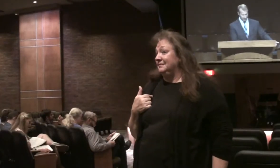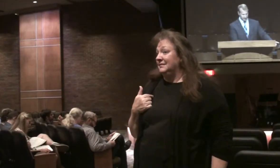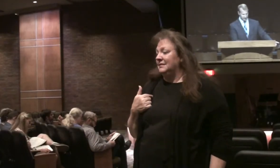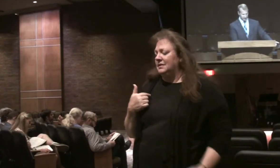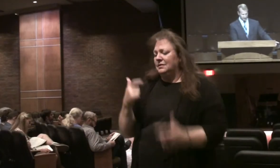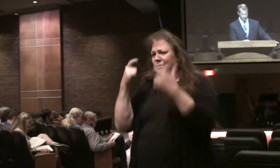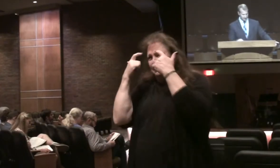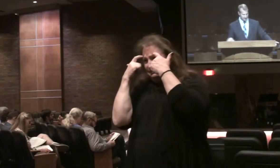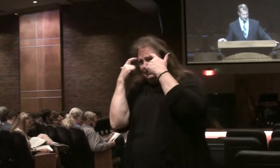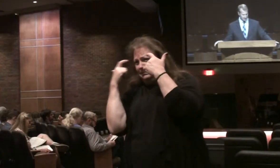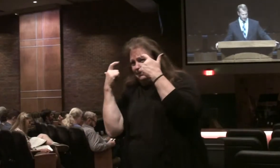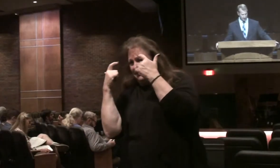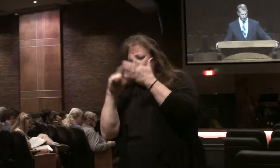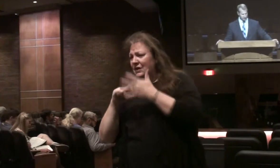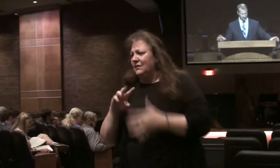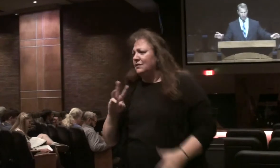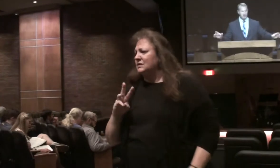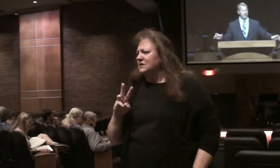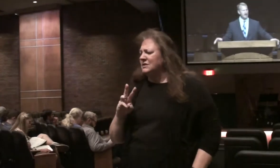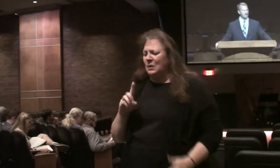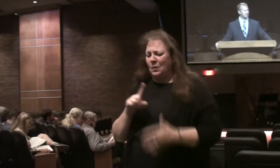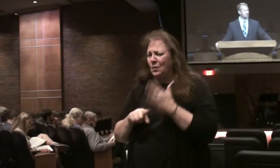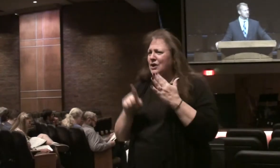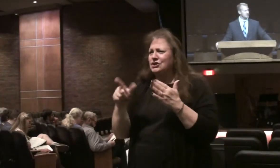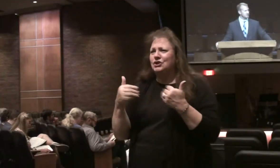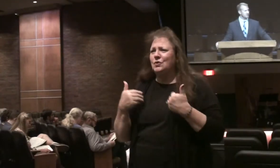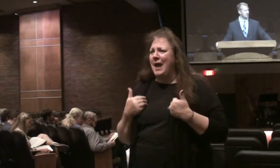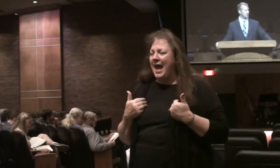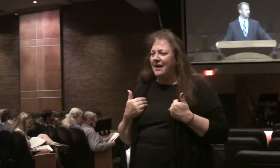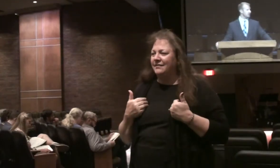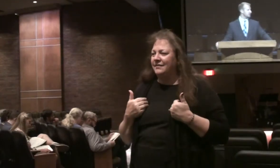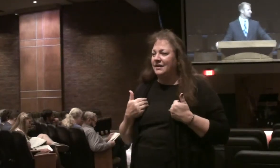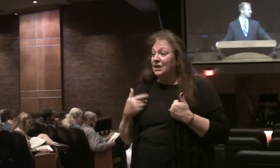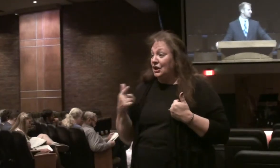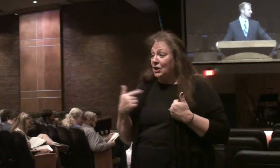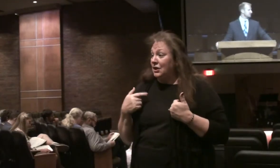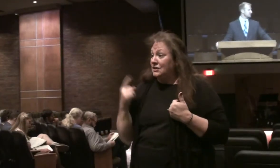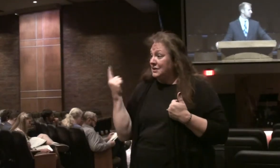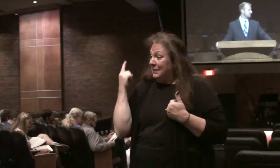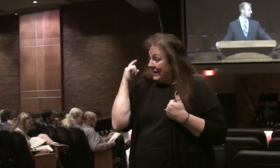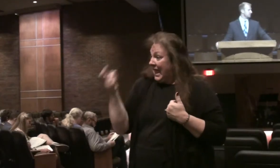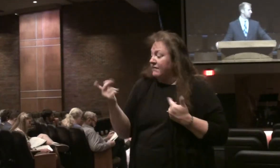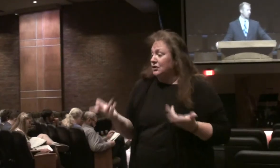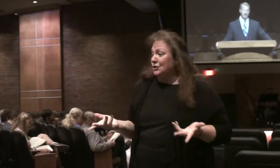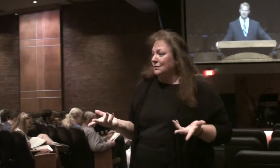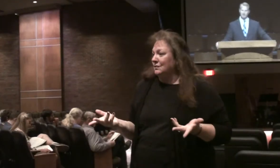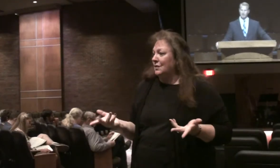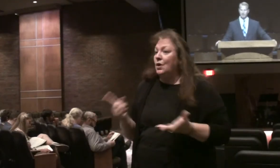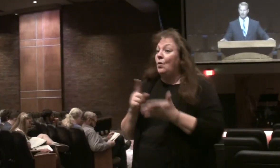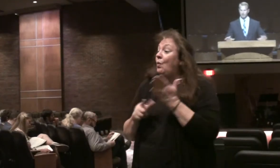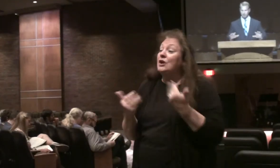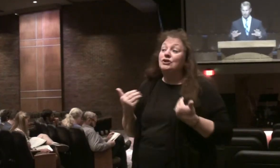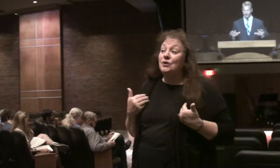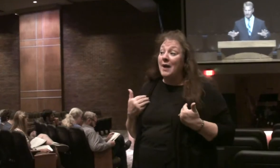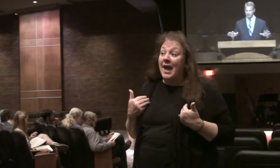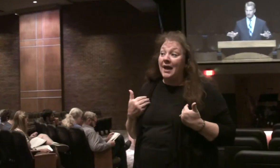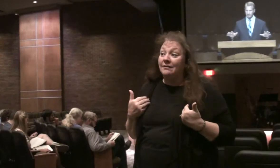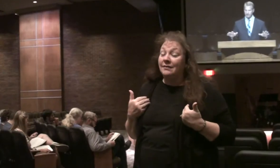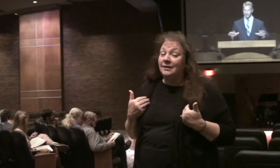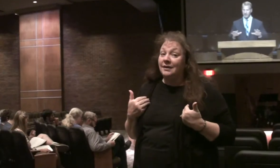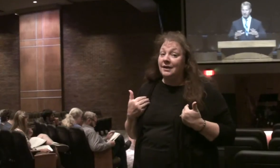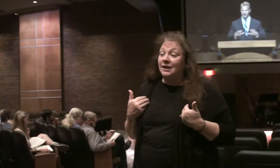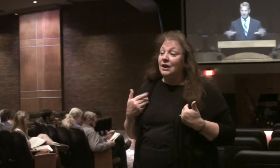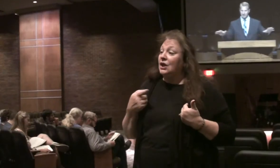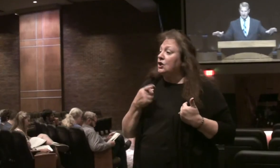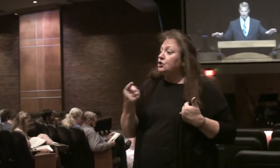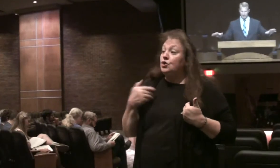word arrogance is used in verse 6 there. And Paul says, what do you have, in verse 7, you didn't receive? What do you have, believer?